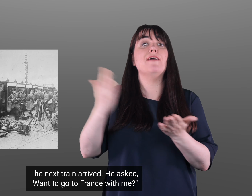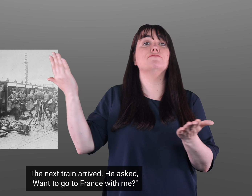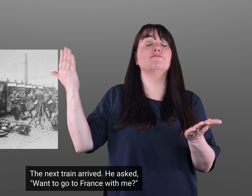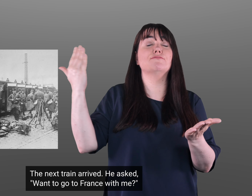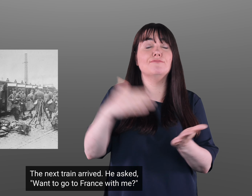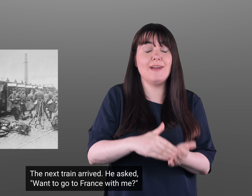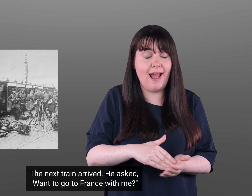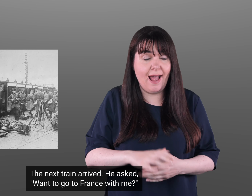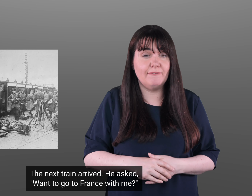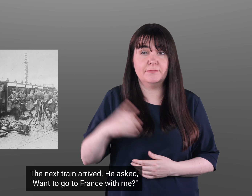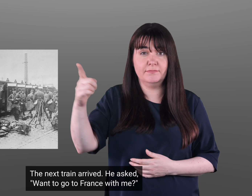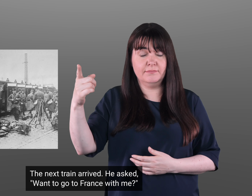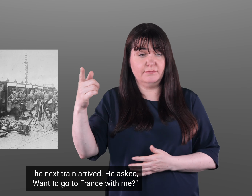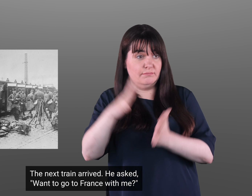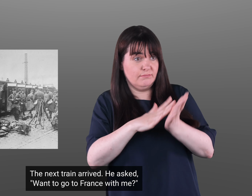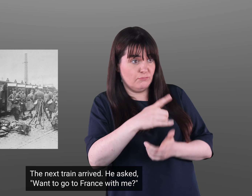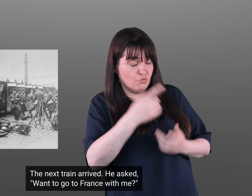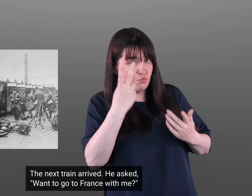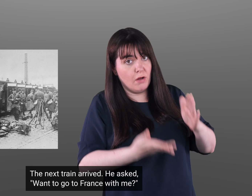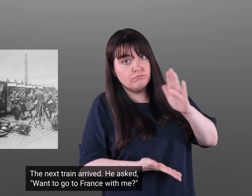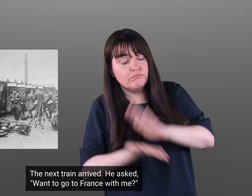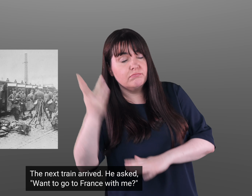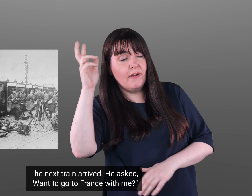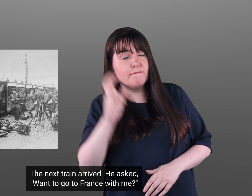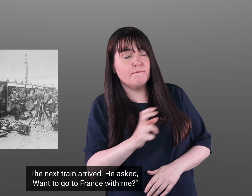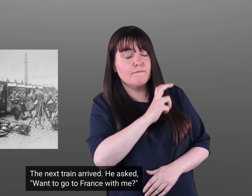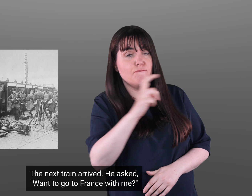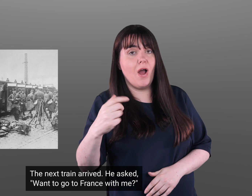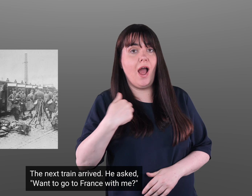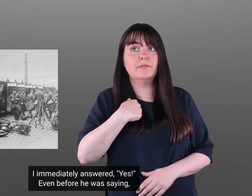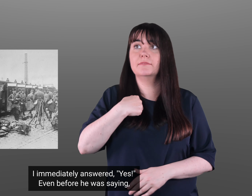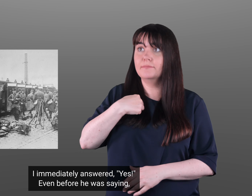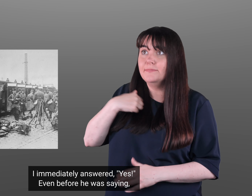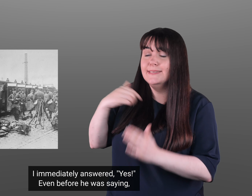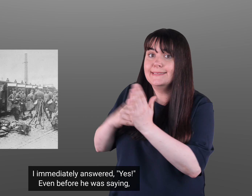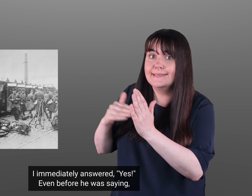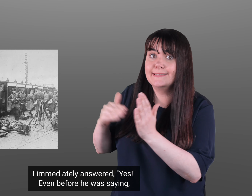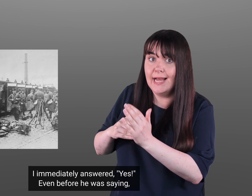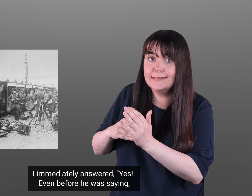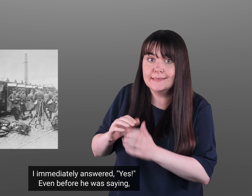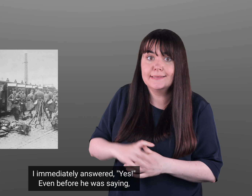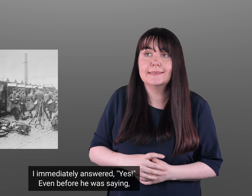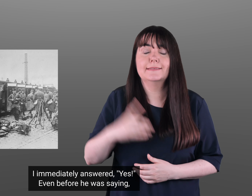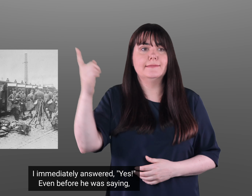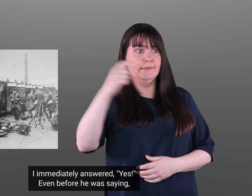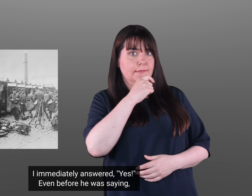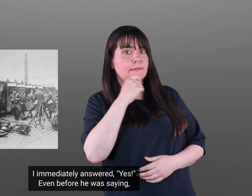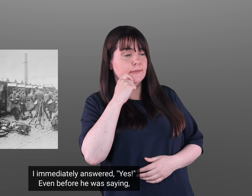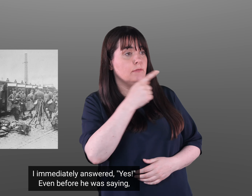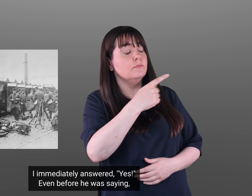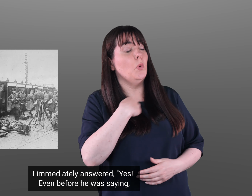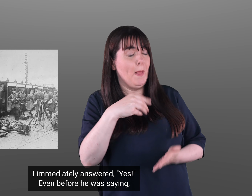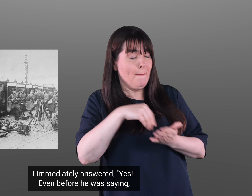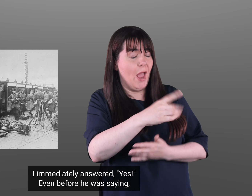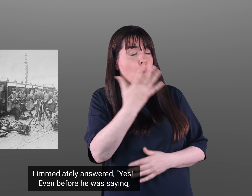railroad men. The next train arrived. He asked, "Want to go to France with me?" I immediately answered, yes. Even before he was saying